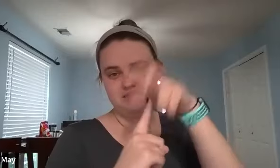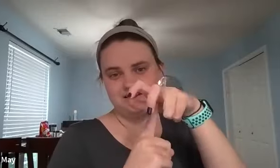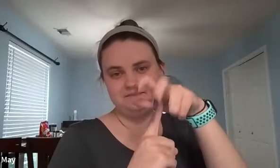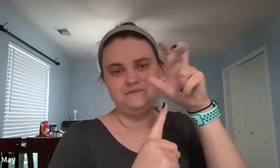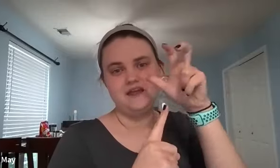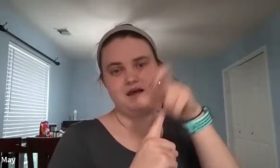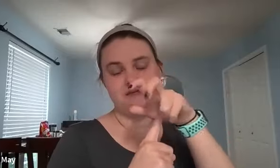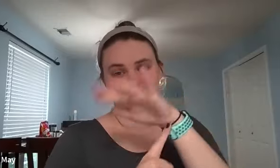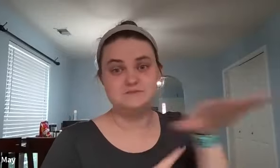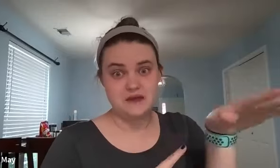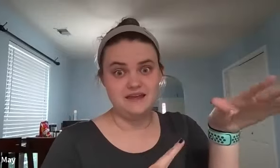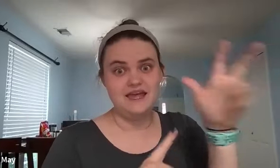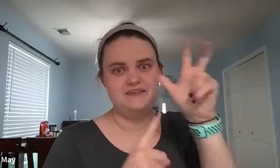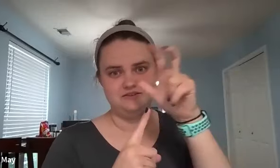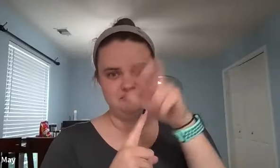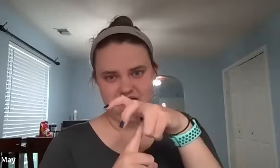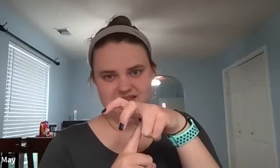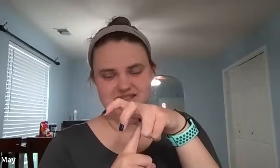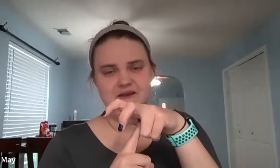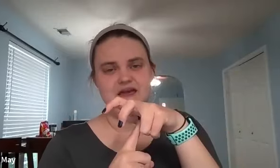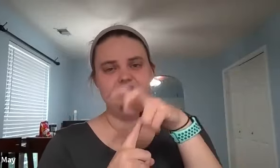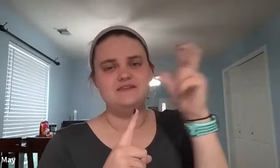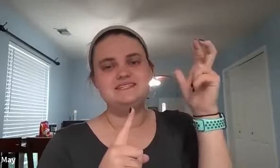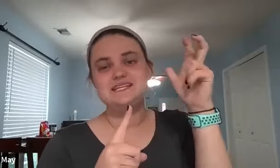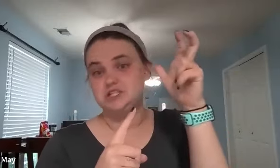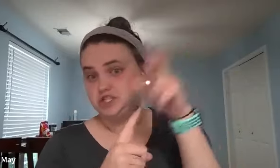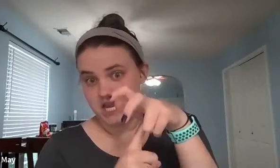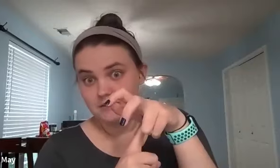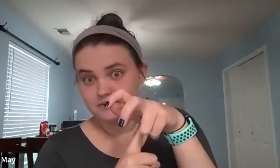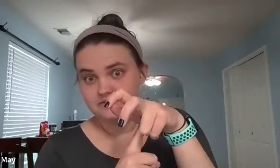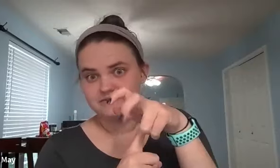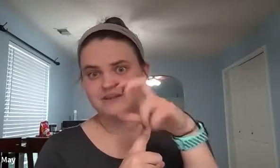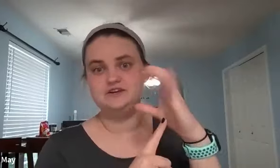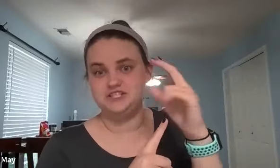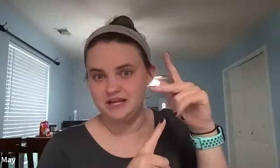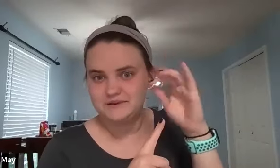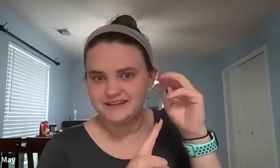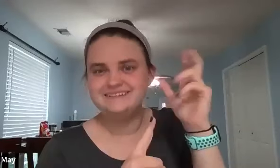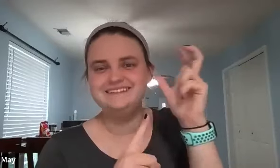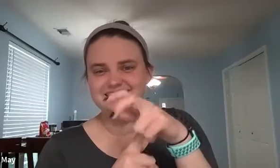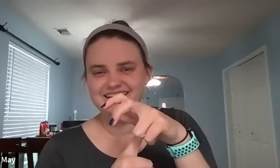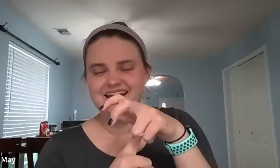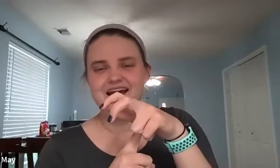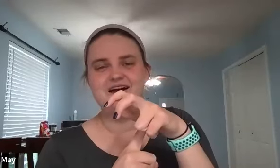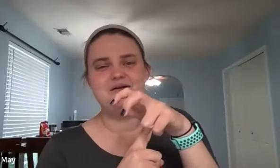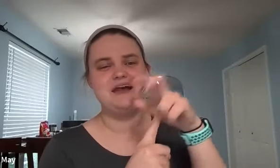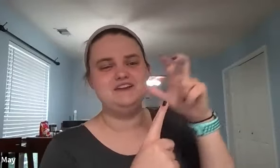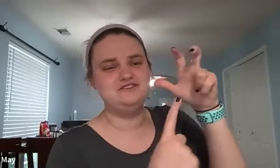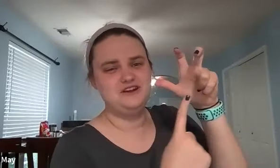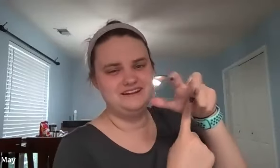broccoli. Like they'll spell it and then they'll do this. This is like champ, like you're a champion. I know they're trying to go